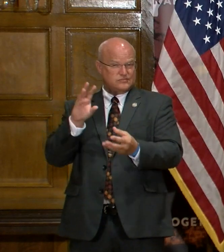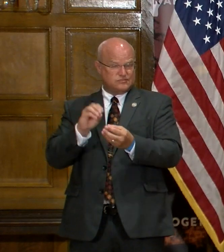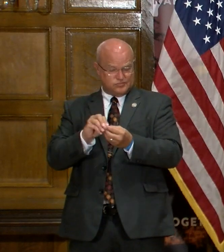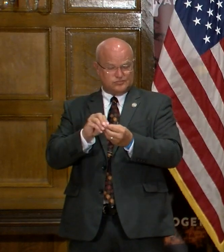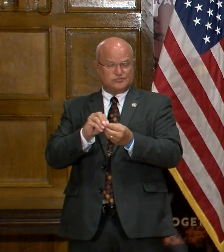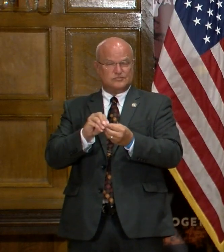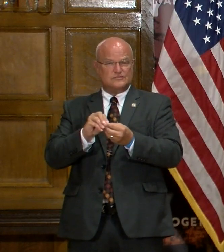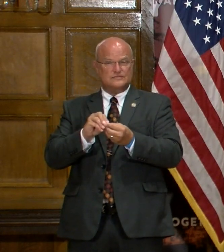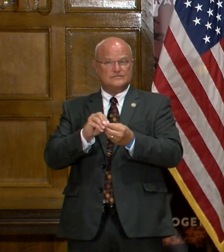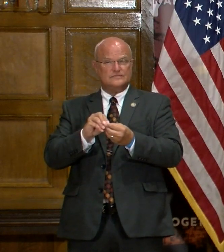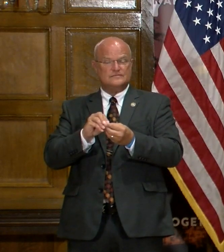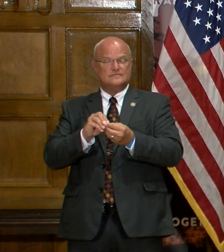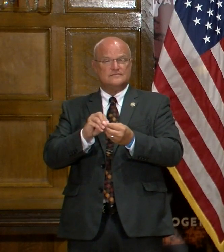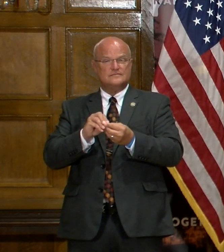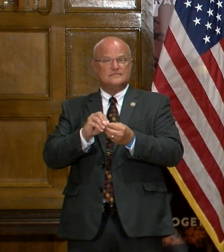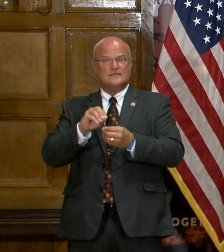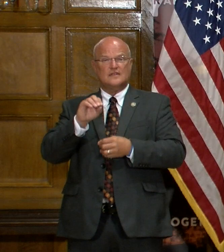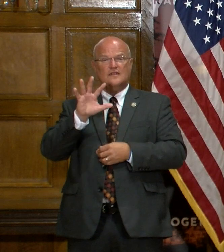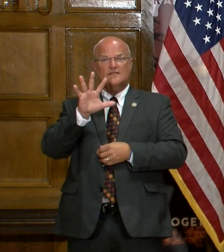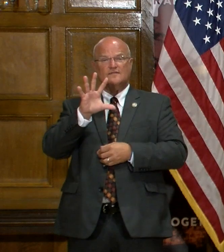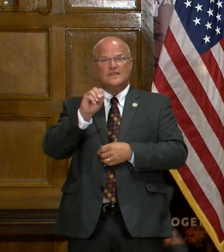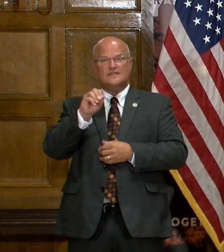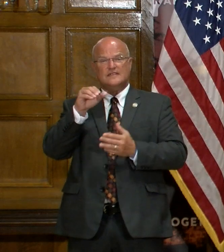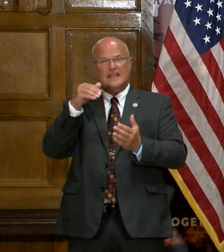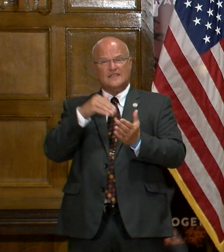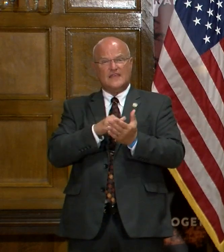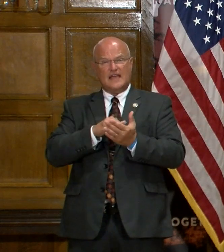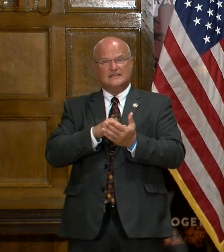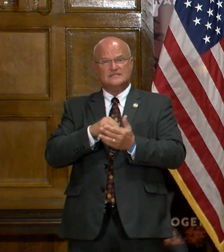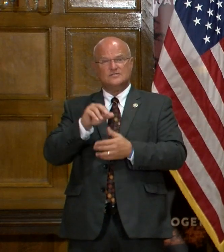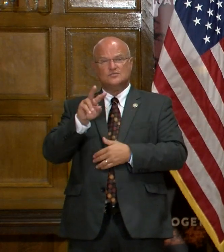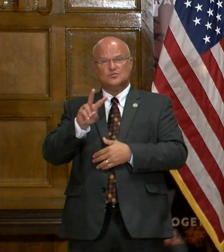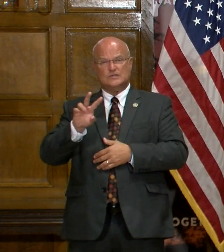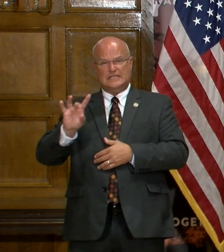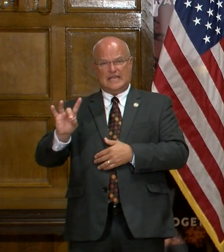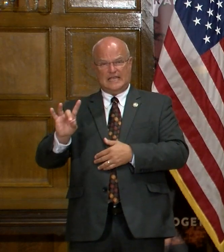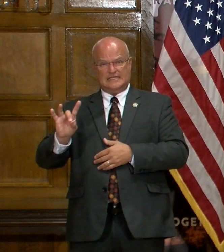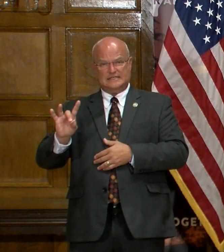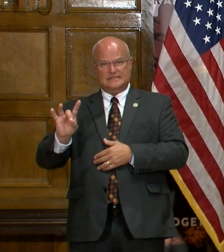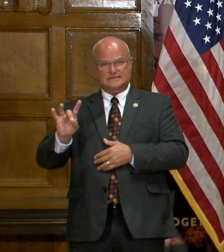number with that increase to 50,028